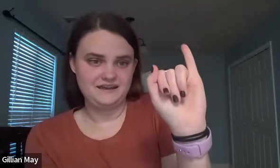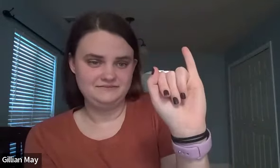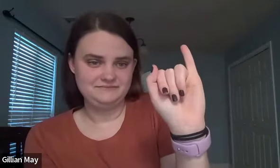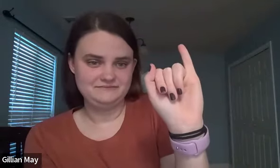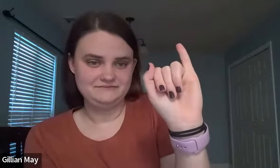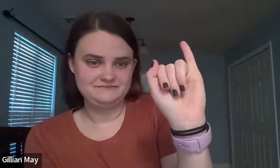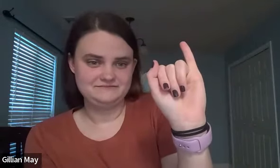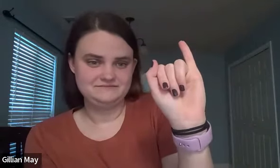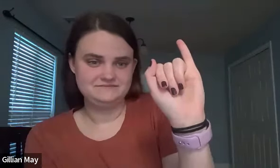I,